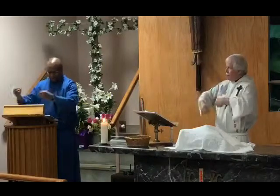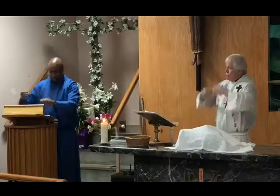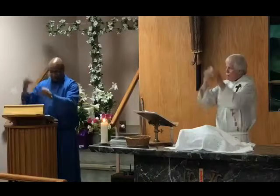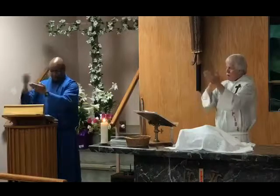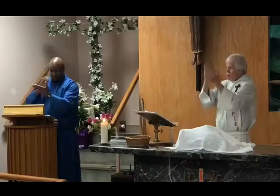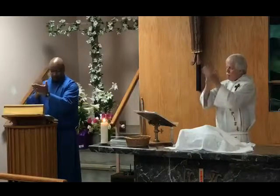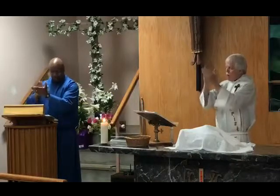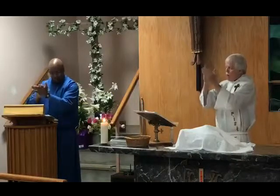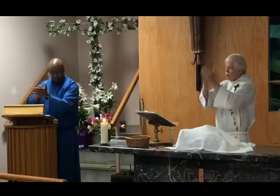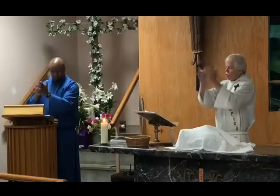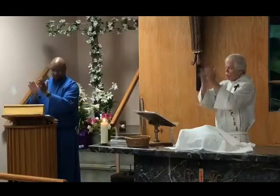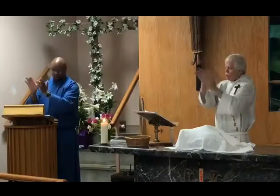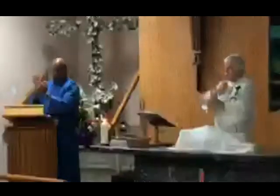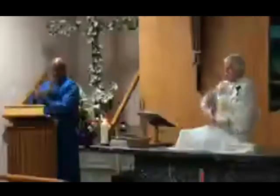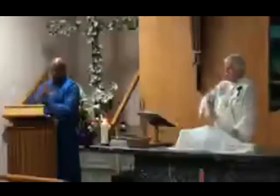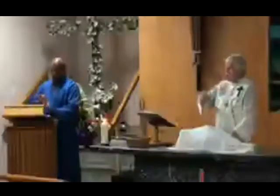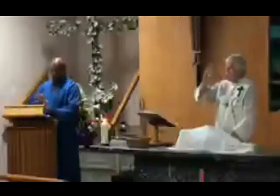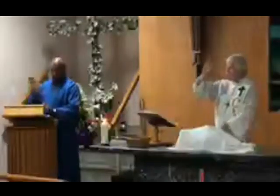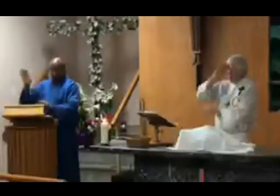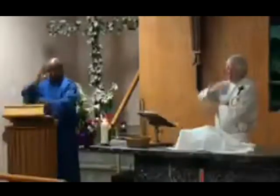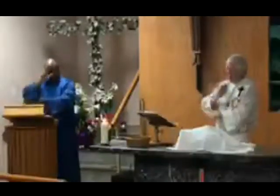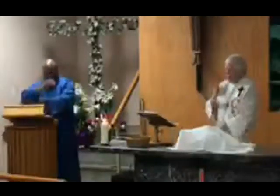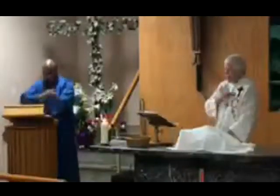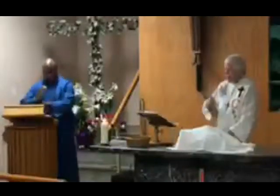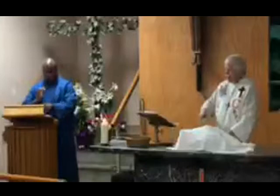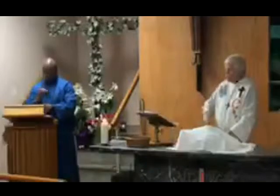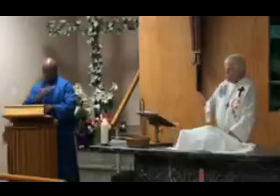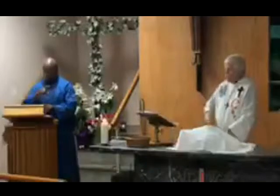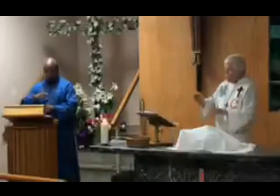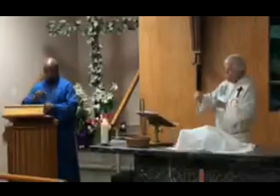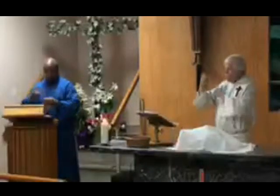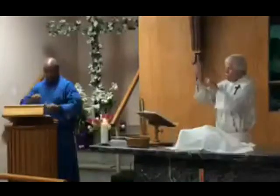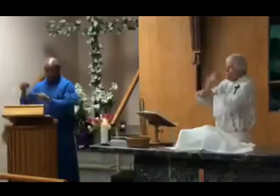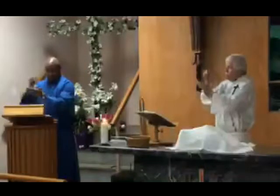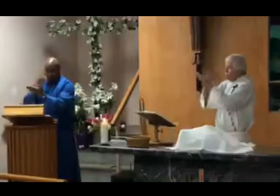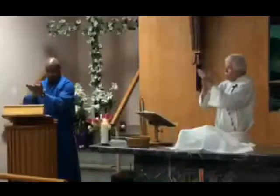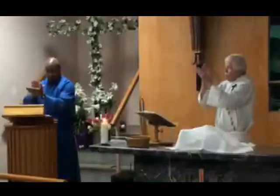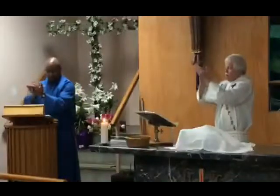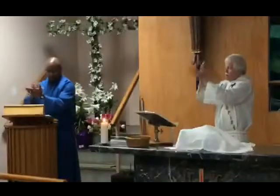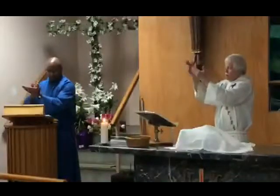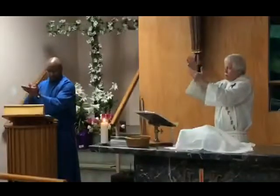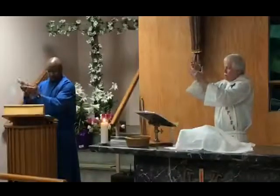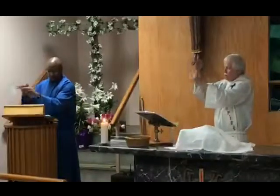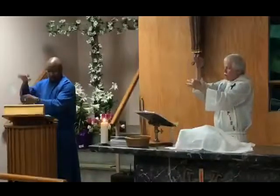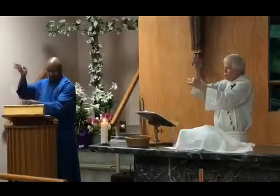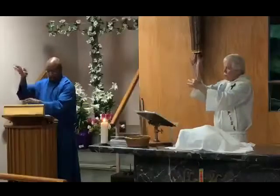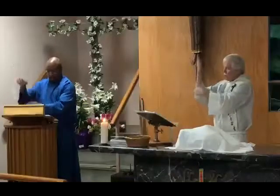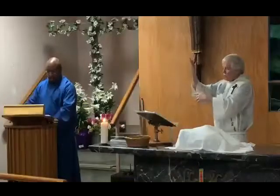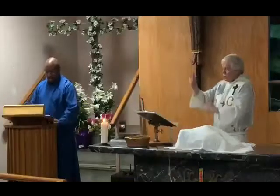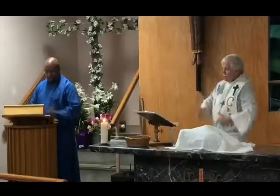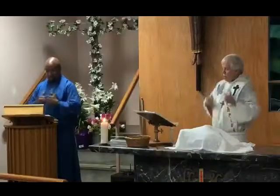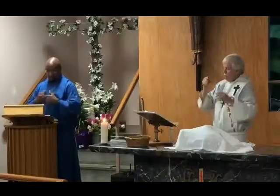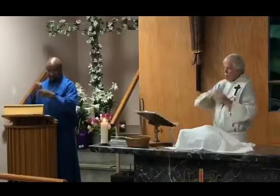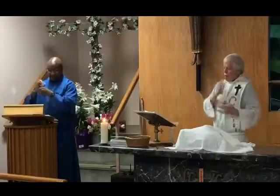Almighty. Give praise to Jesus Christ, his Son, our Lord. Give praise to the Holy